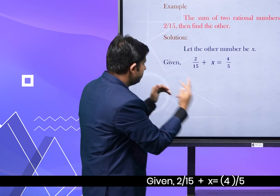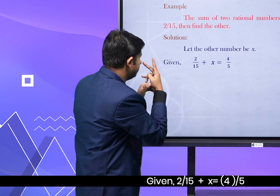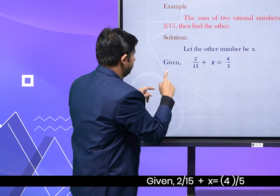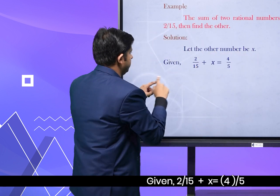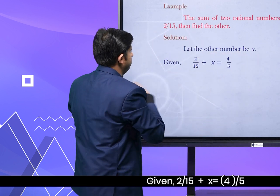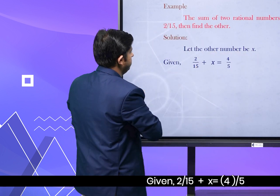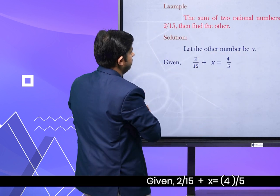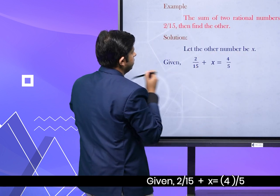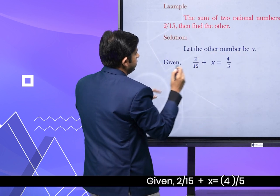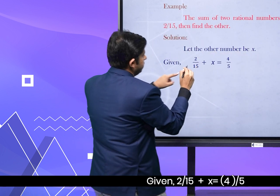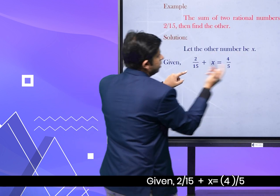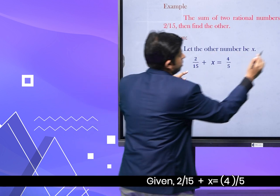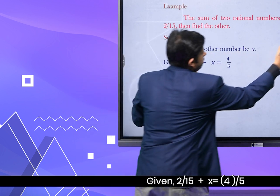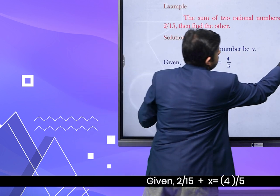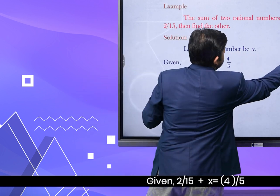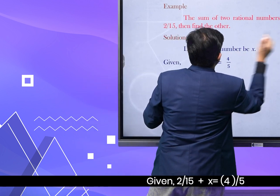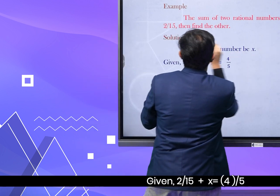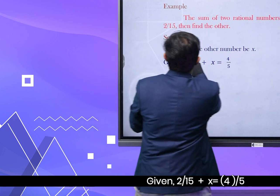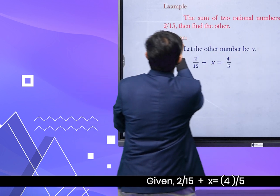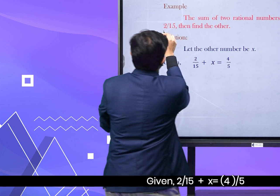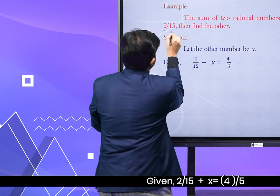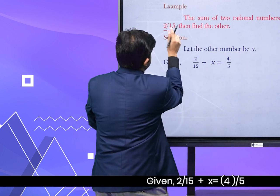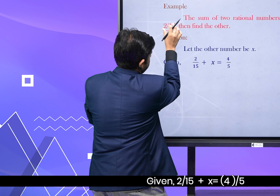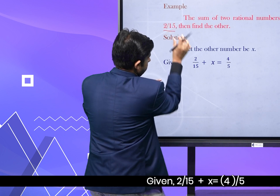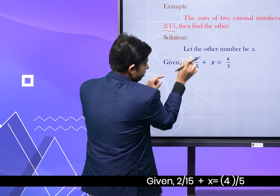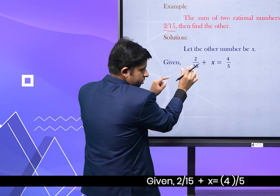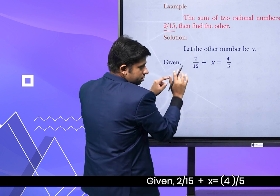Given 2 by 15 plus x is equal to 4 by 5.